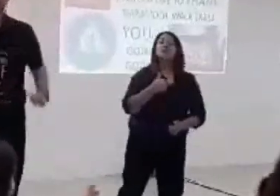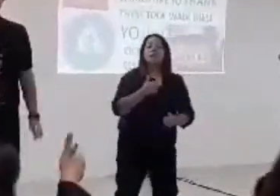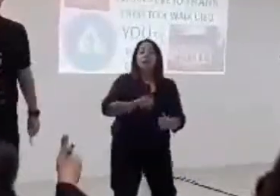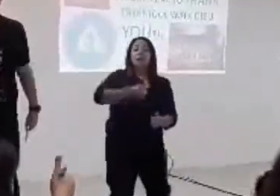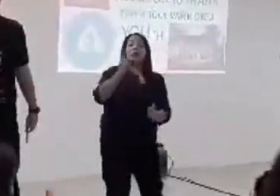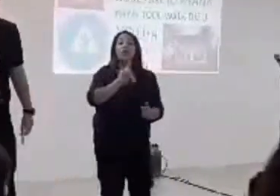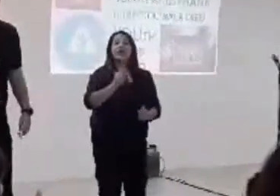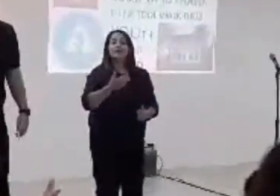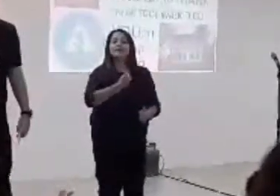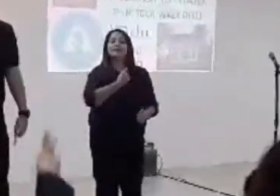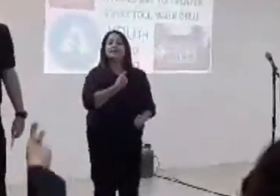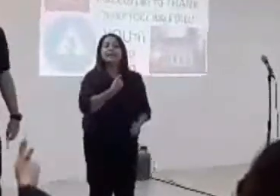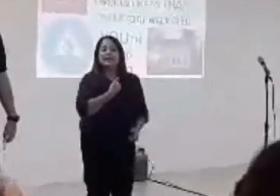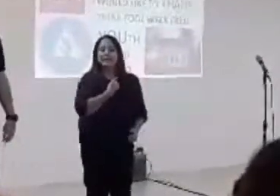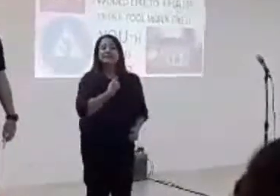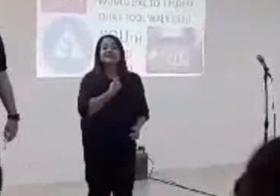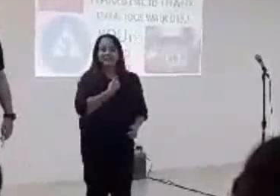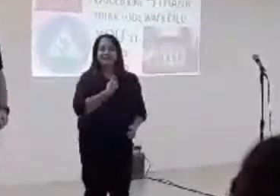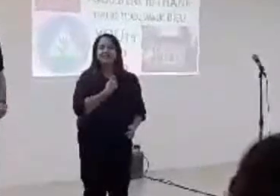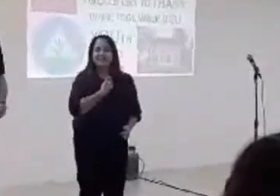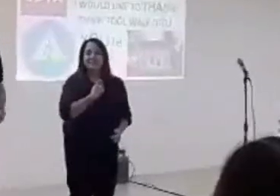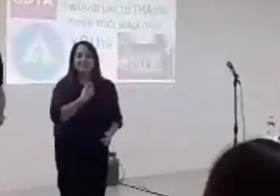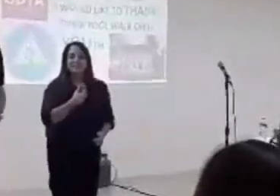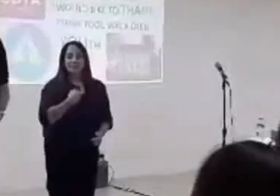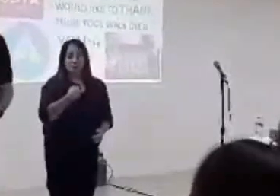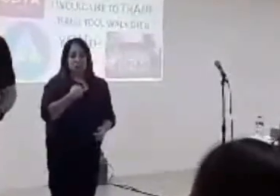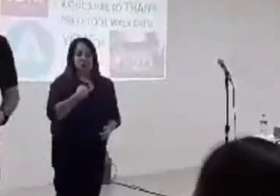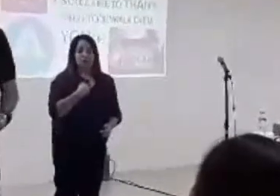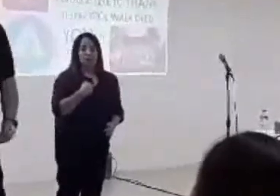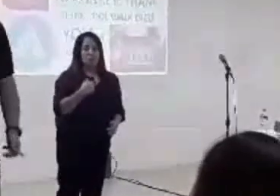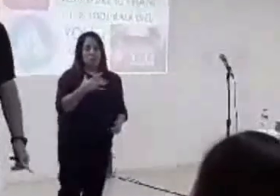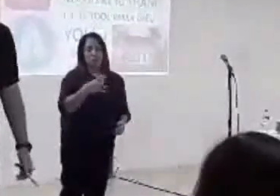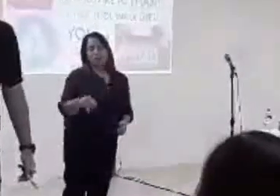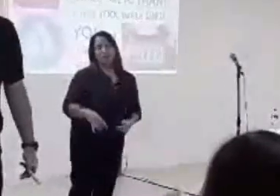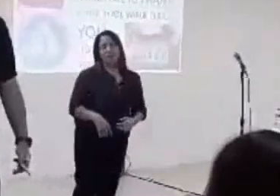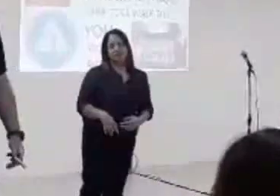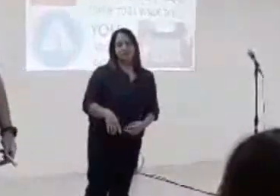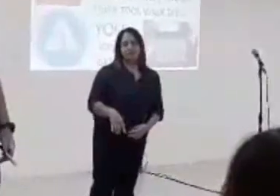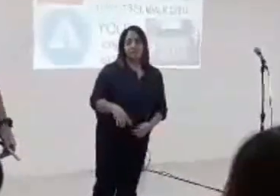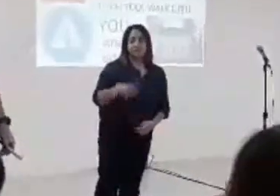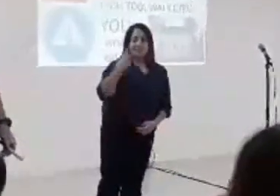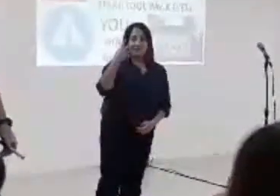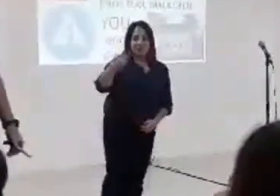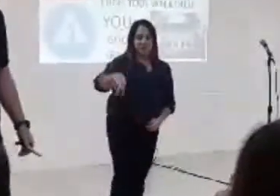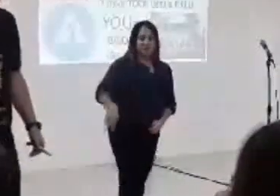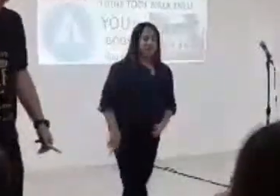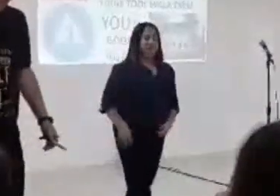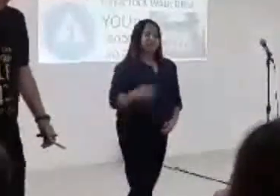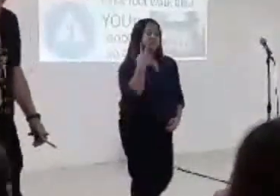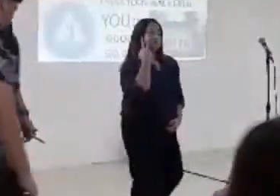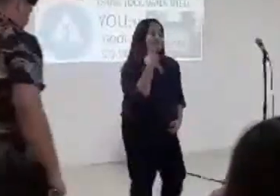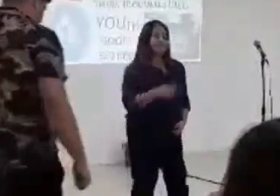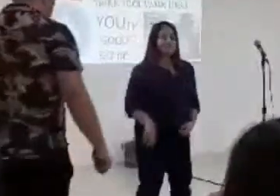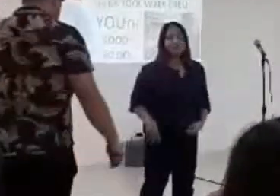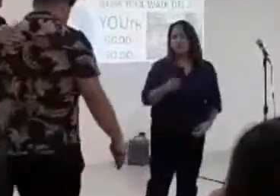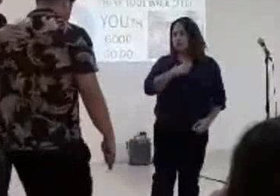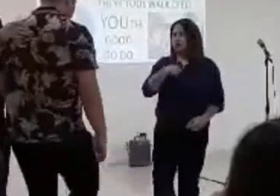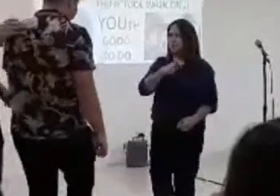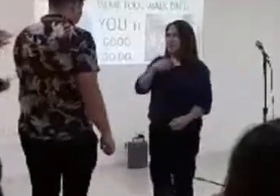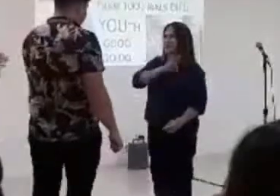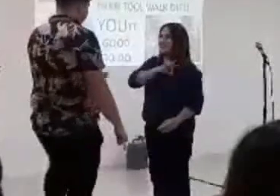myself. Exactly. If I like, see, this is like this. Very fancy,